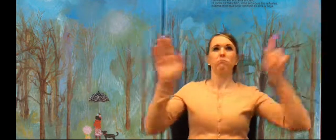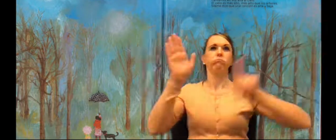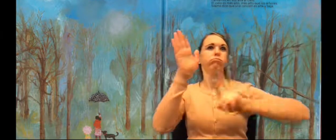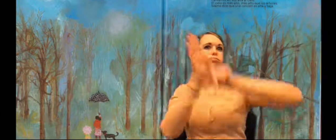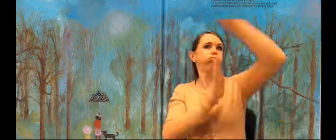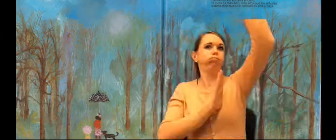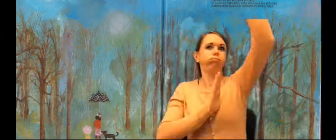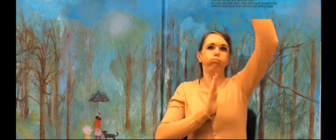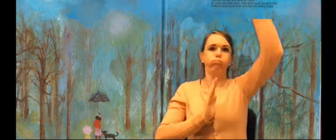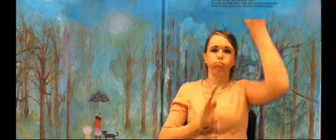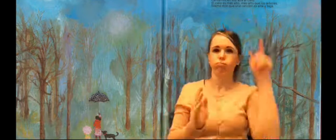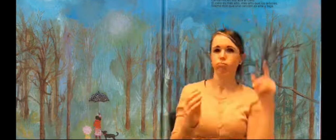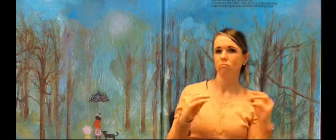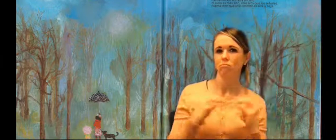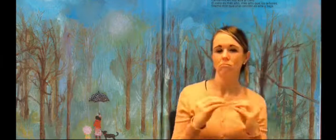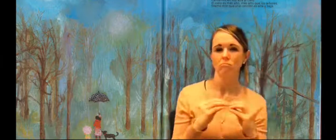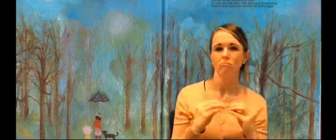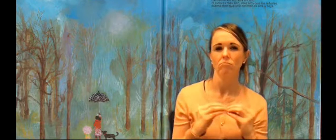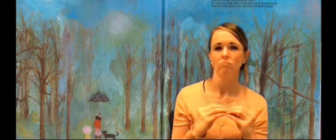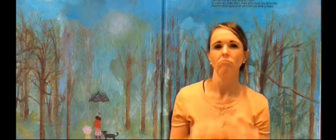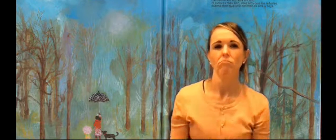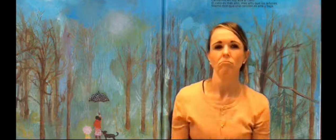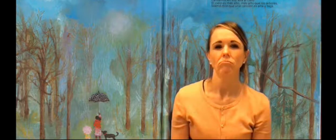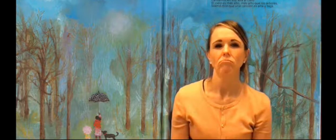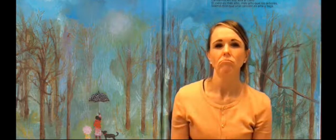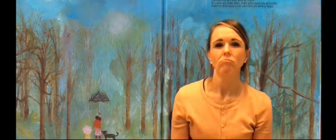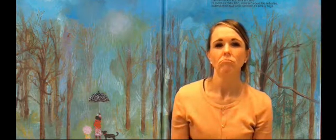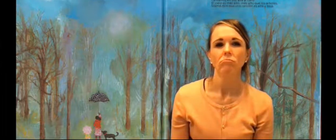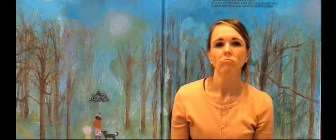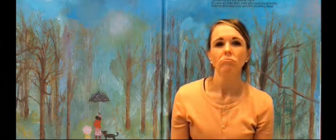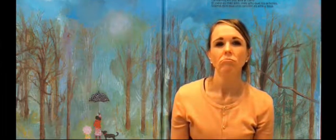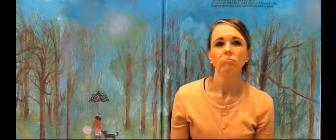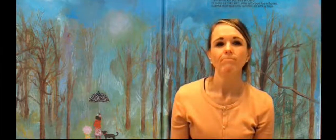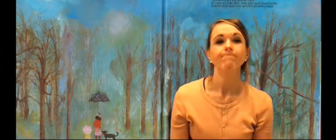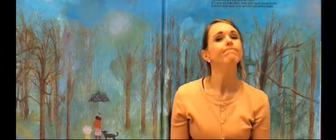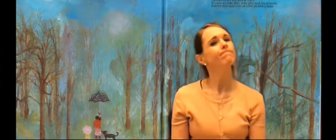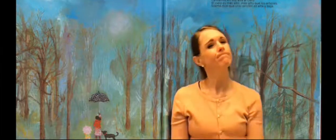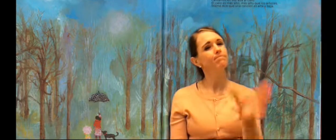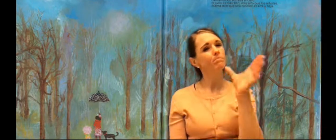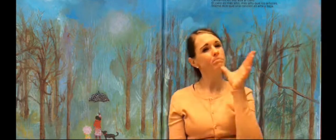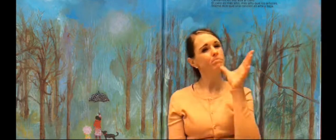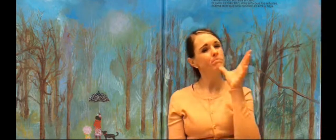S-K-Y, sky, is even more tall. It's taller.